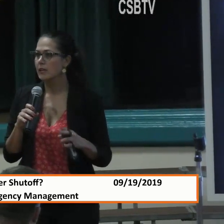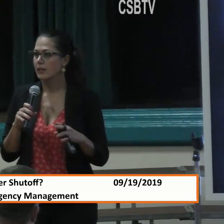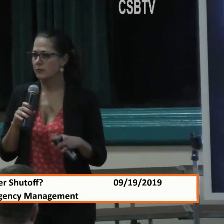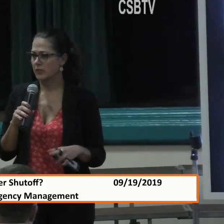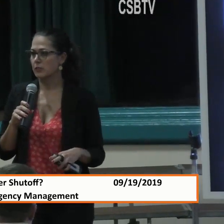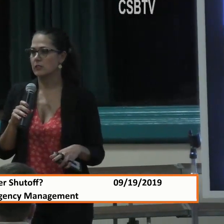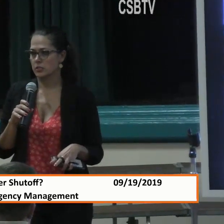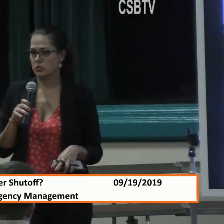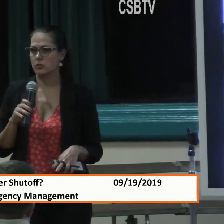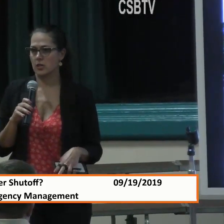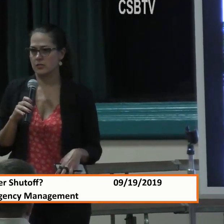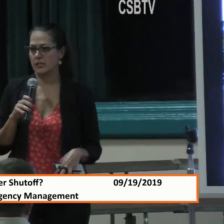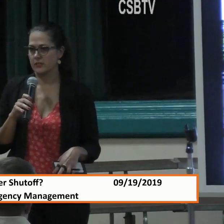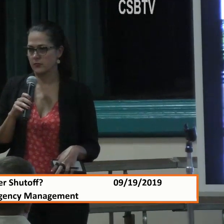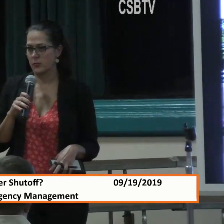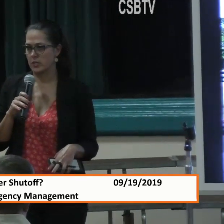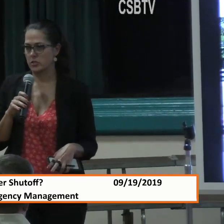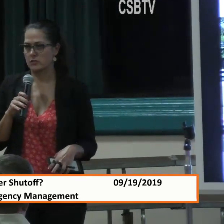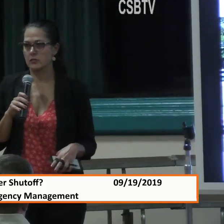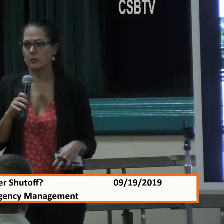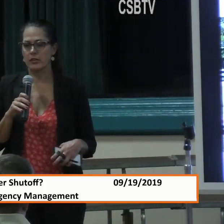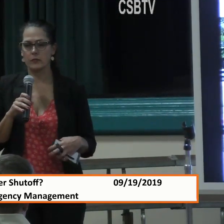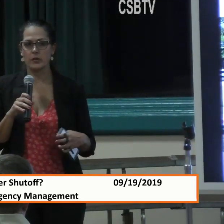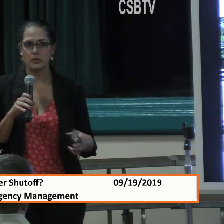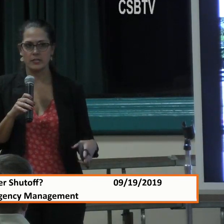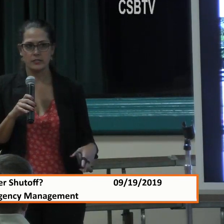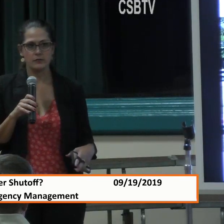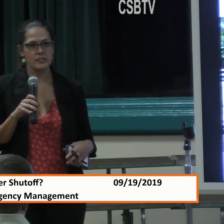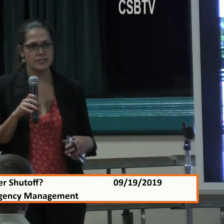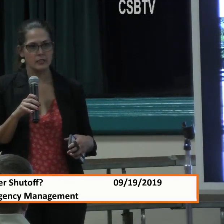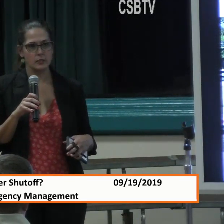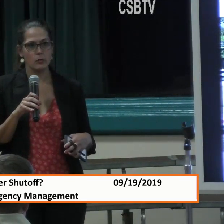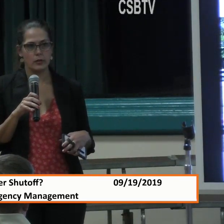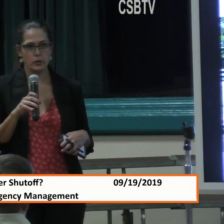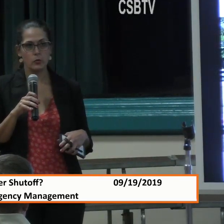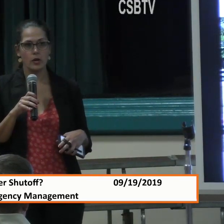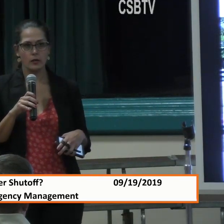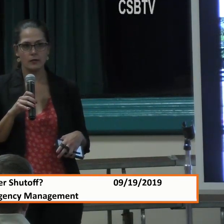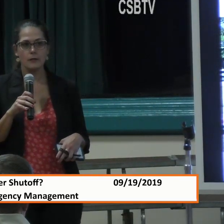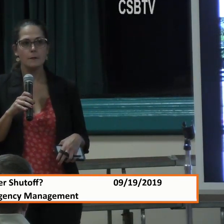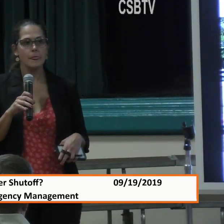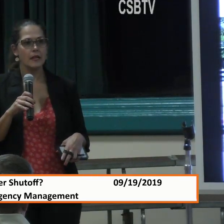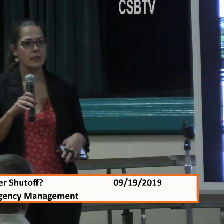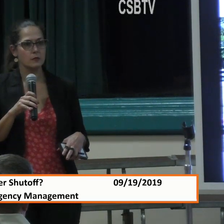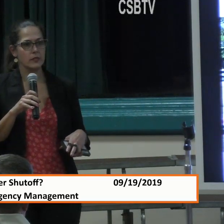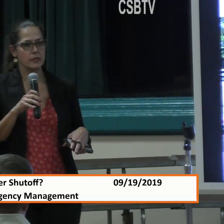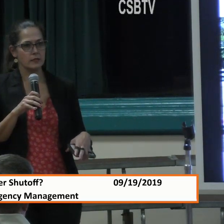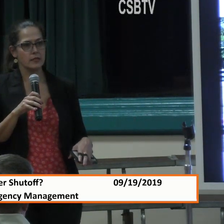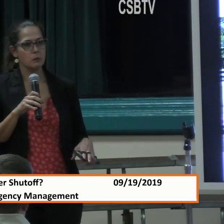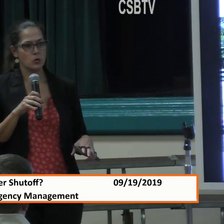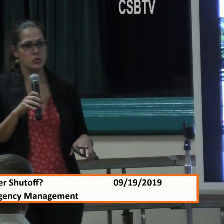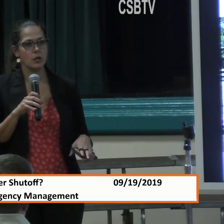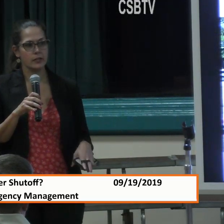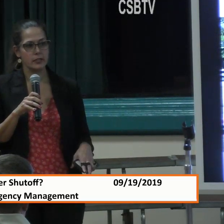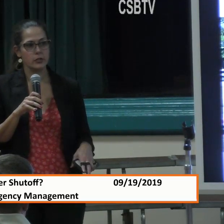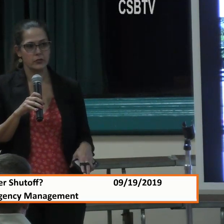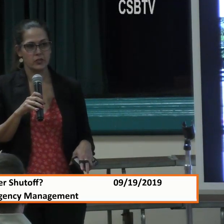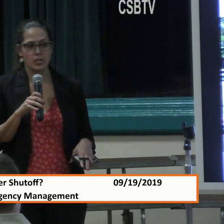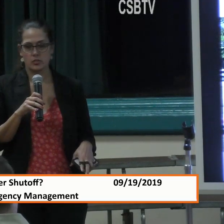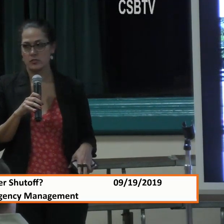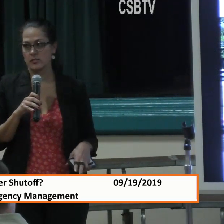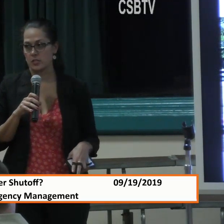account, and fill out additional contact information so that we have a better idea of exactly where you are, and we can get more